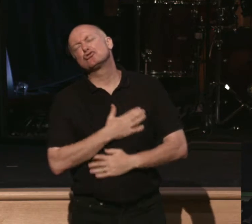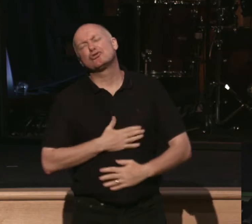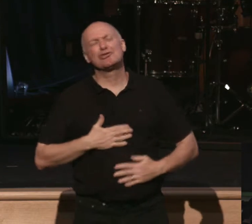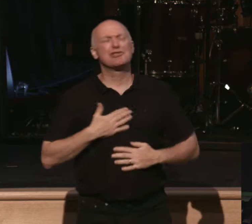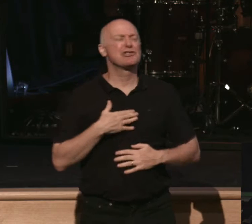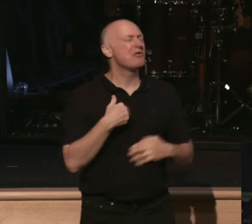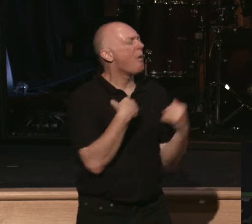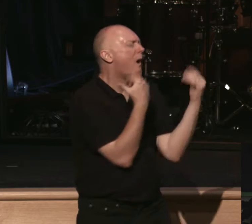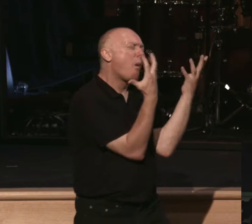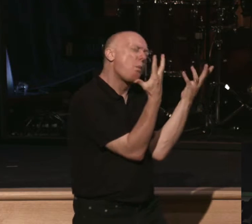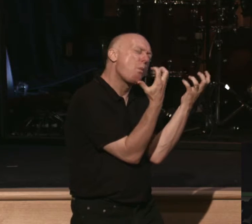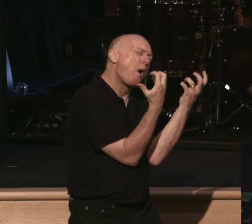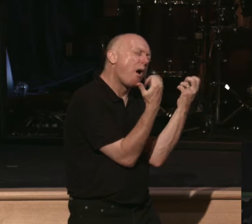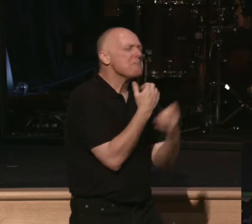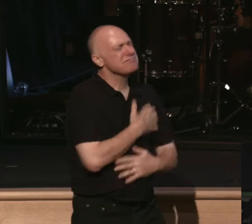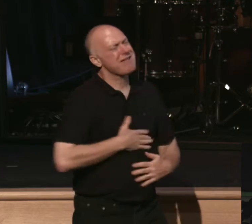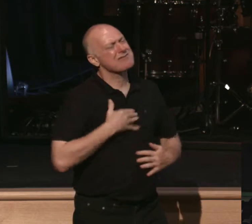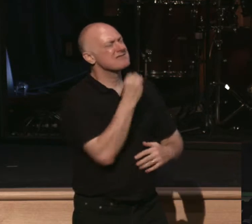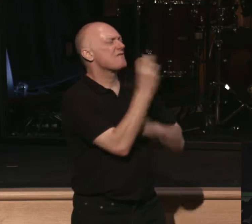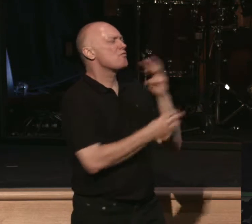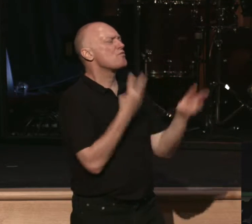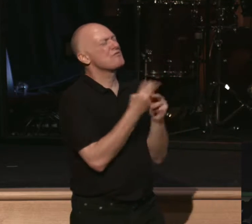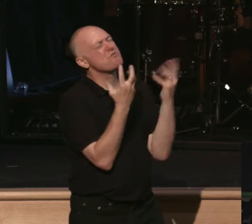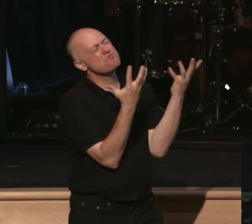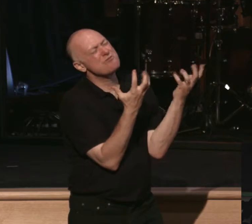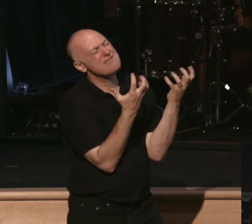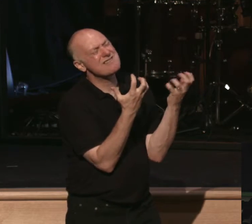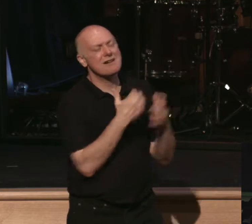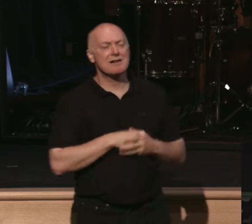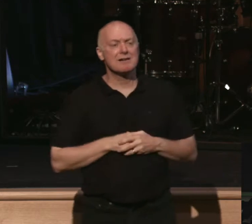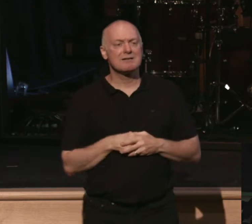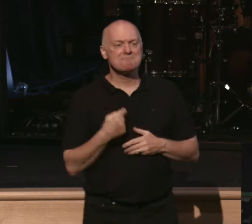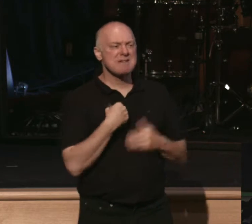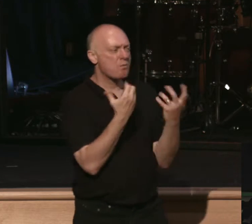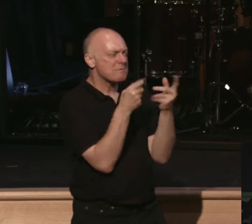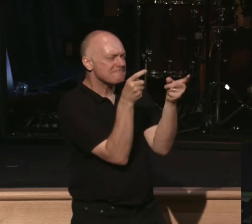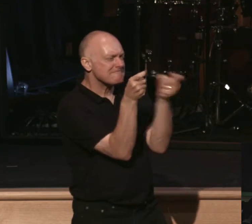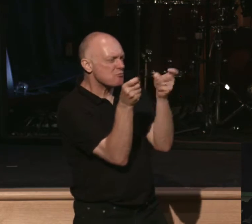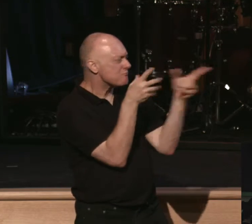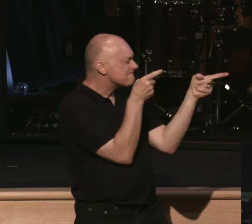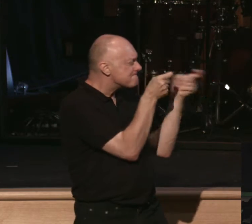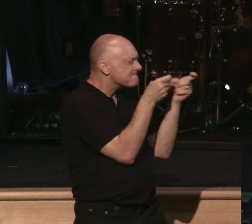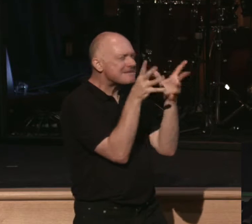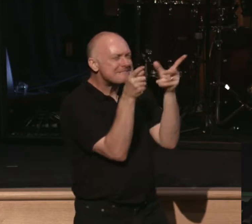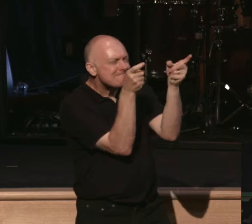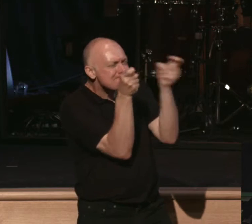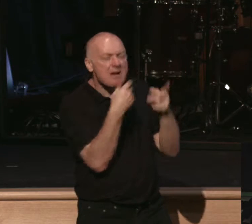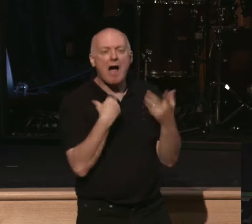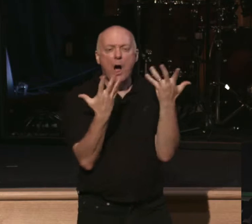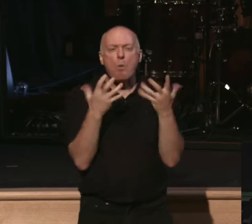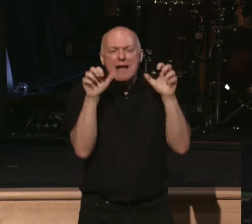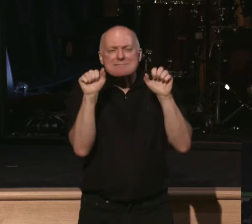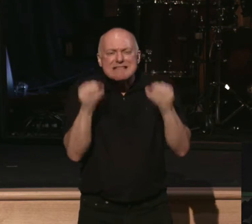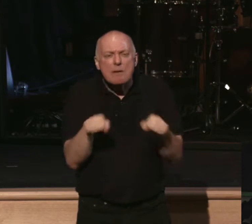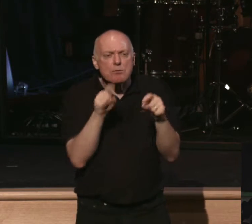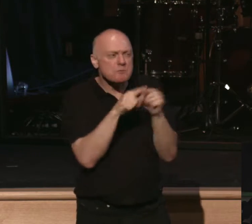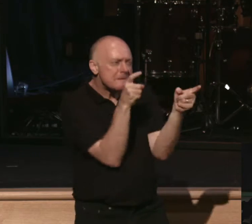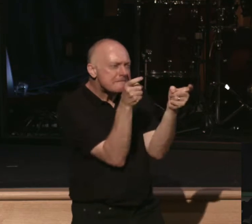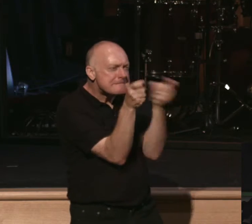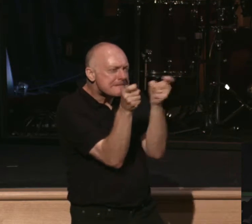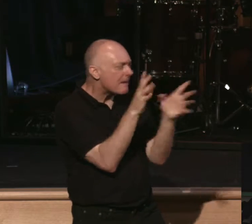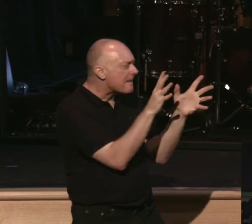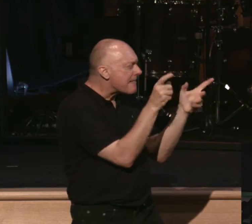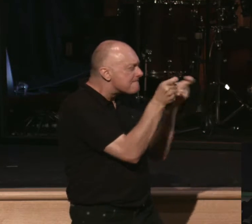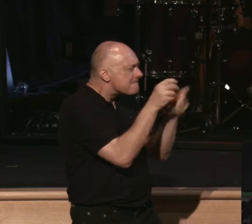the pleasures of the world. Control. I just want to be able to manipulate